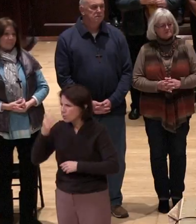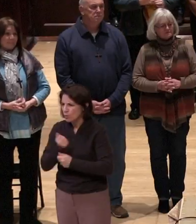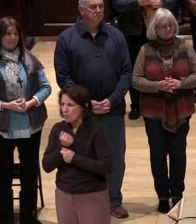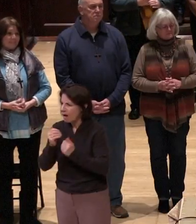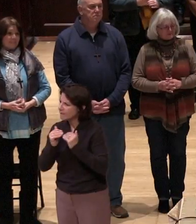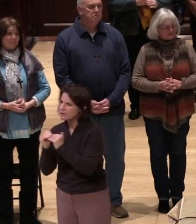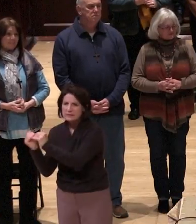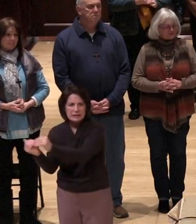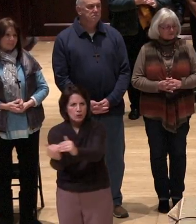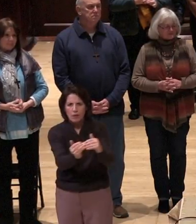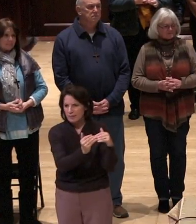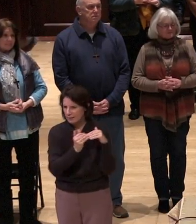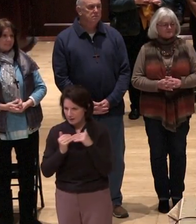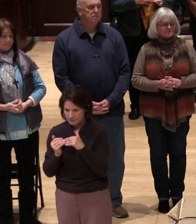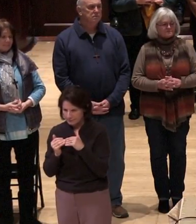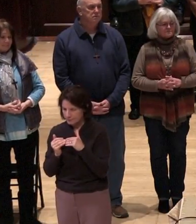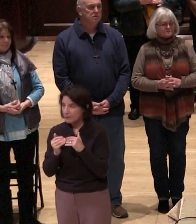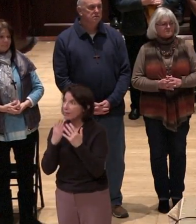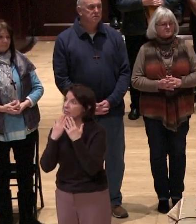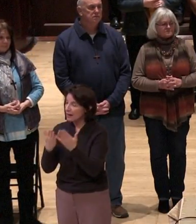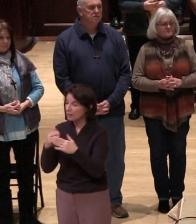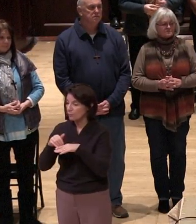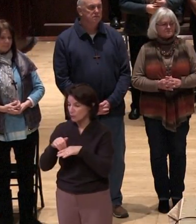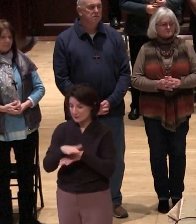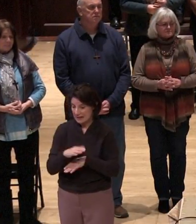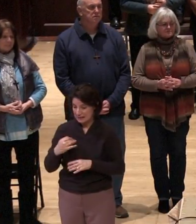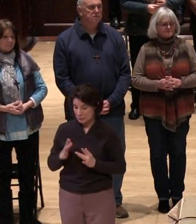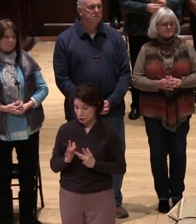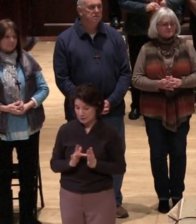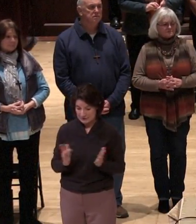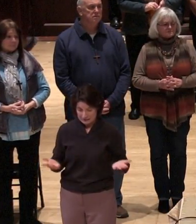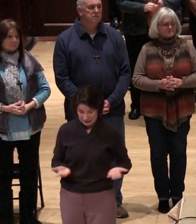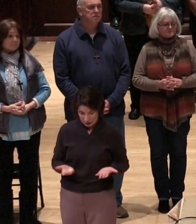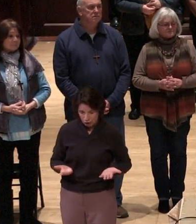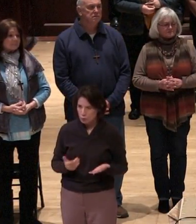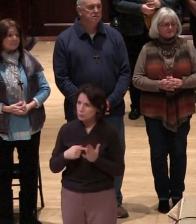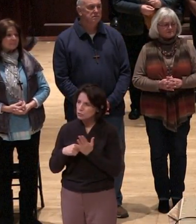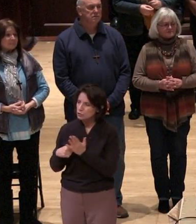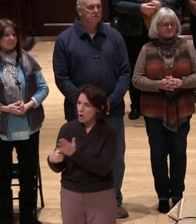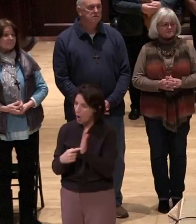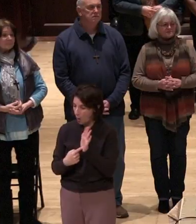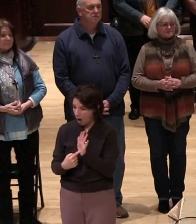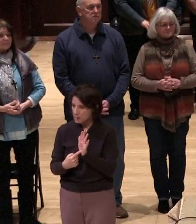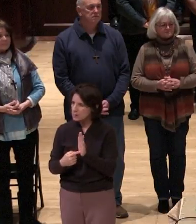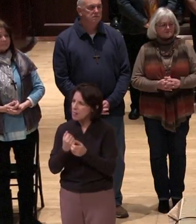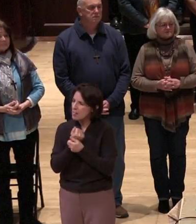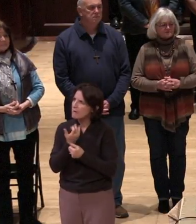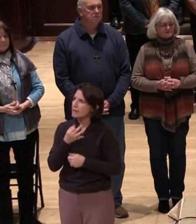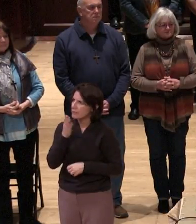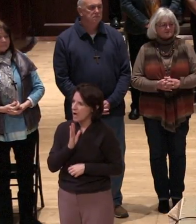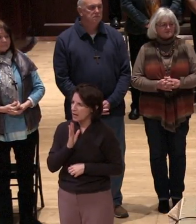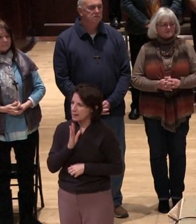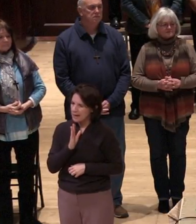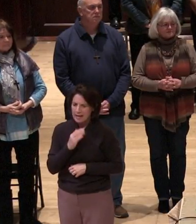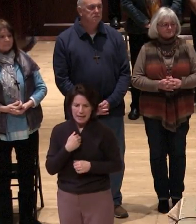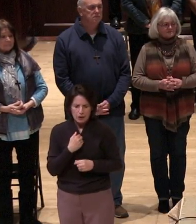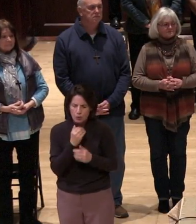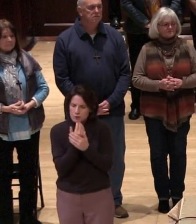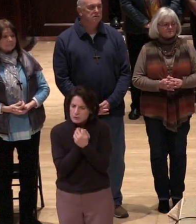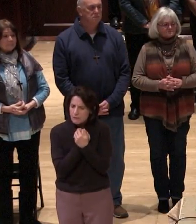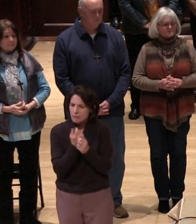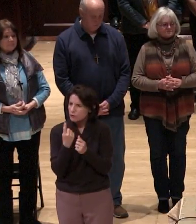what. Thank you for sending Jesus here to show us the love of God. He treated everybody with compassion, no matter who they